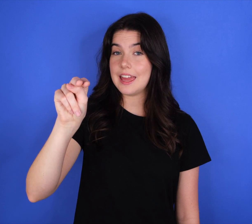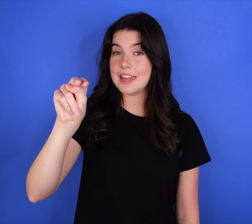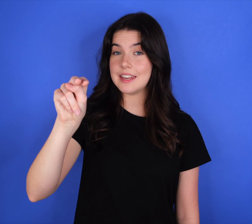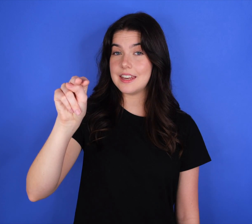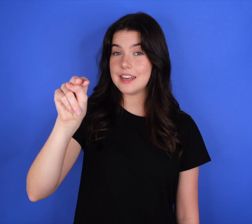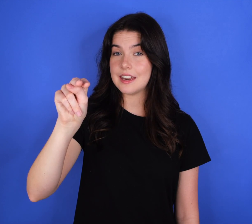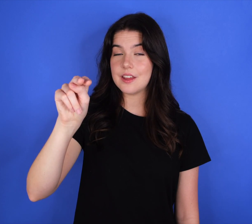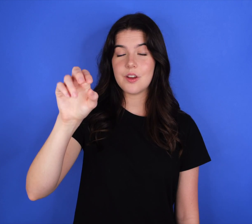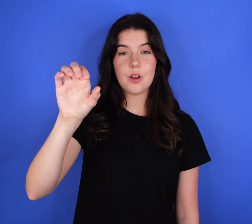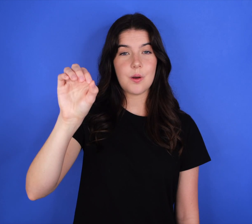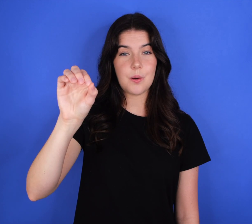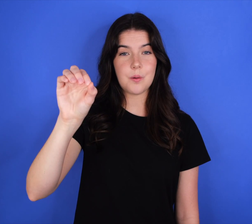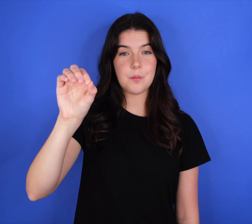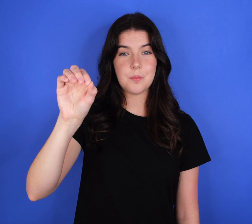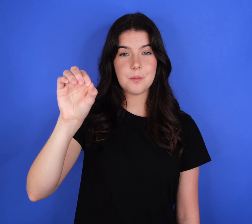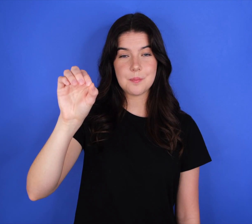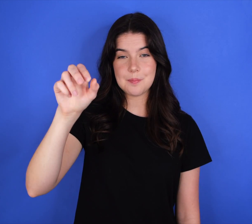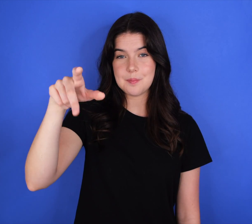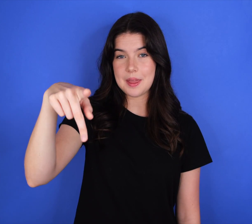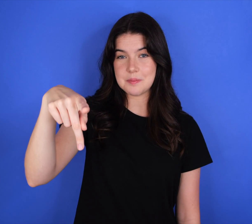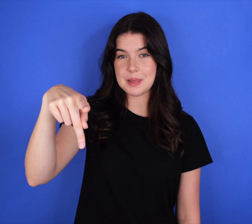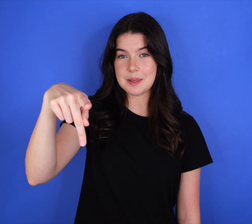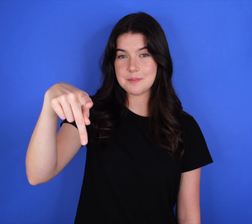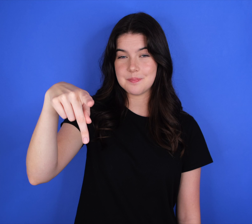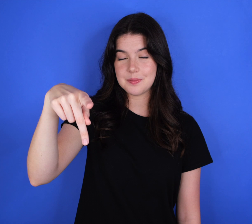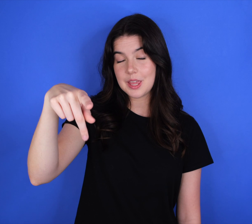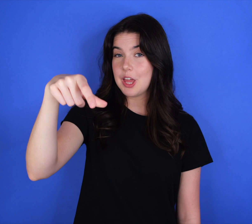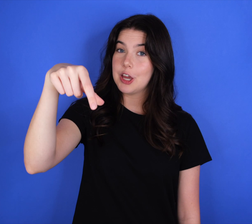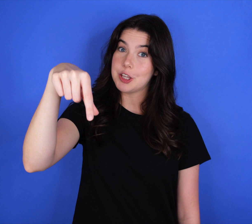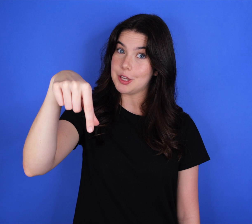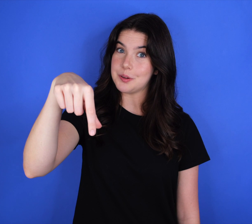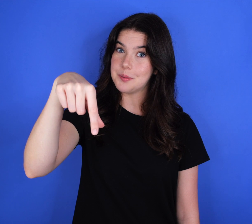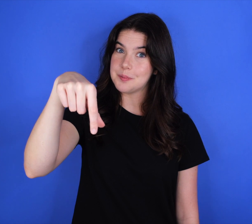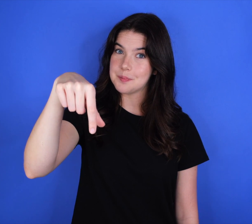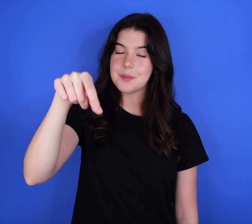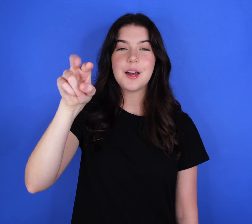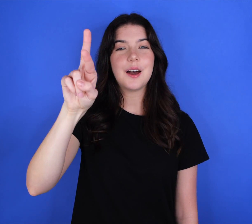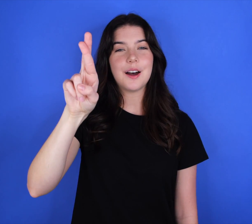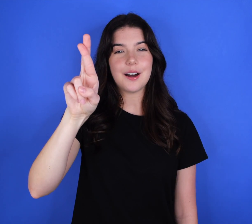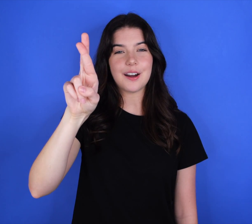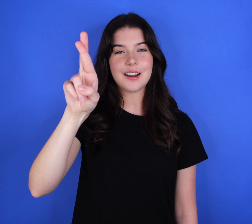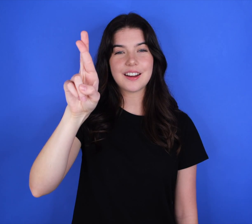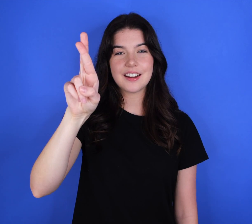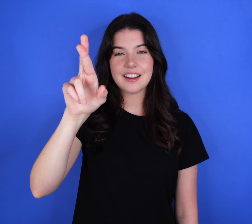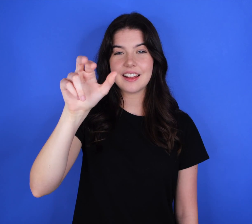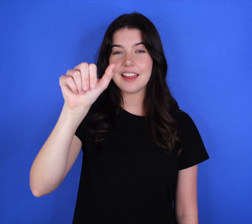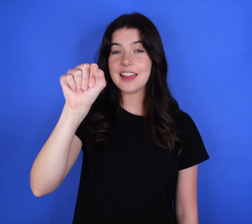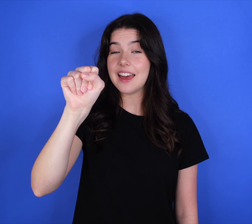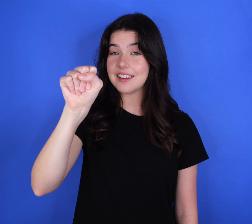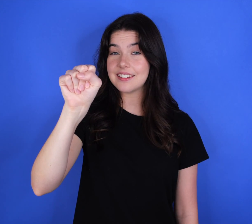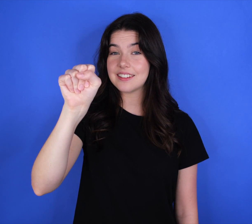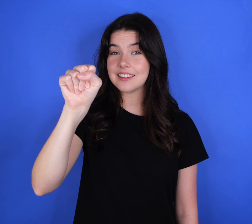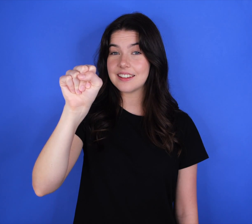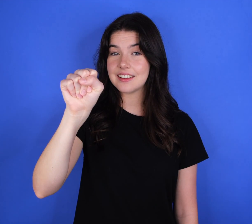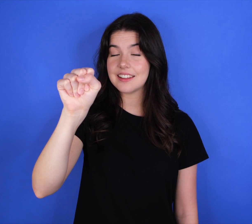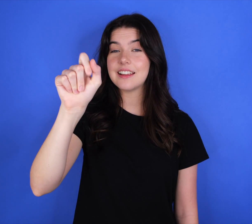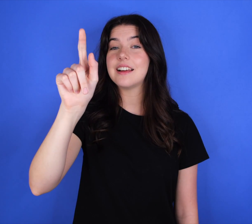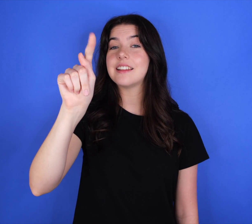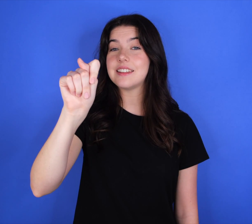N, O, and P. Q, R, S,